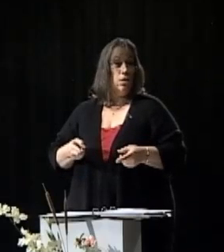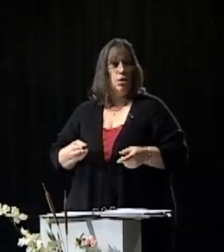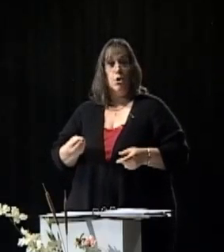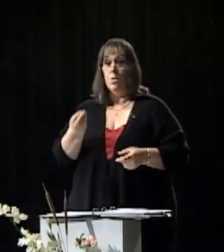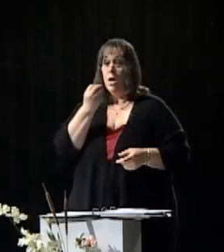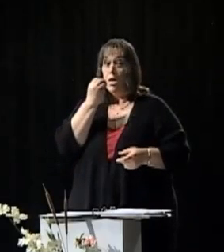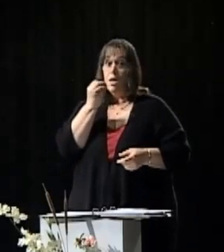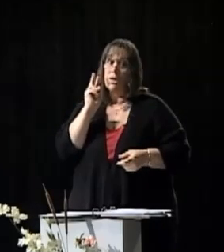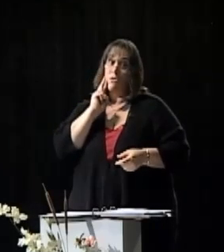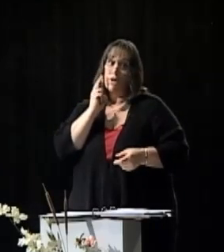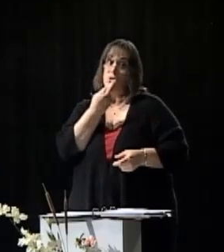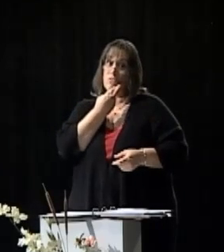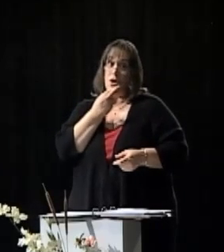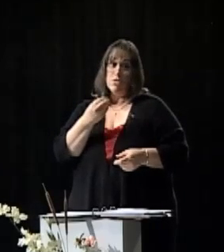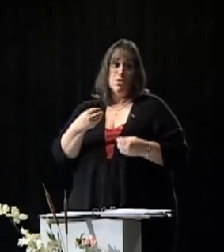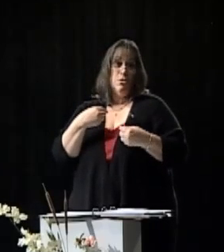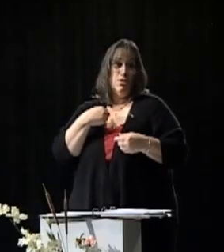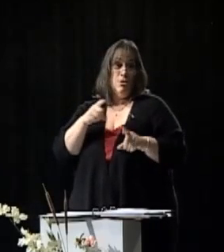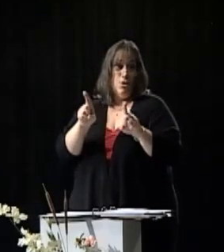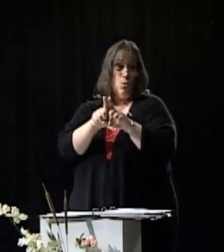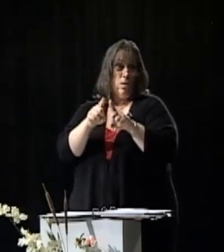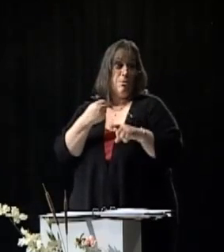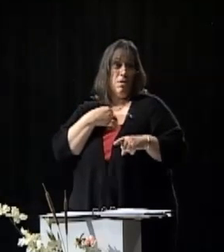go eat in a restaurant with me?